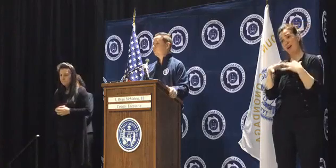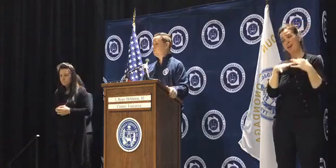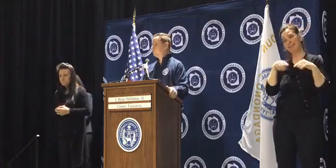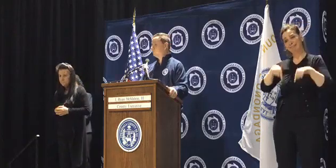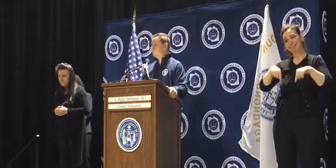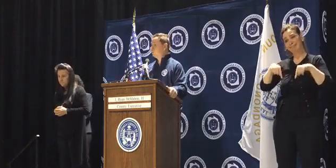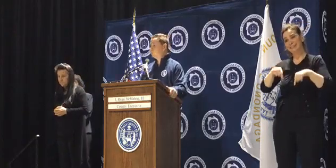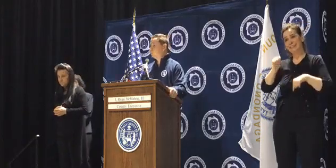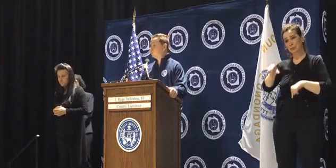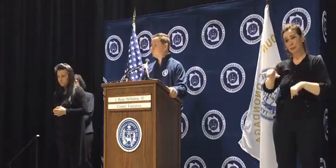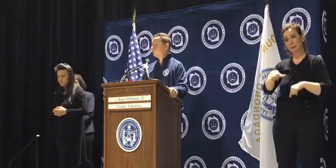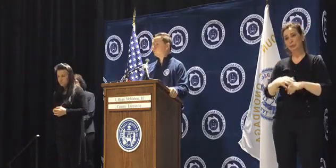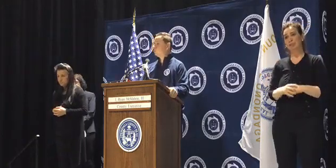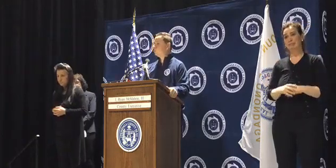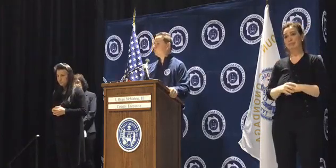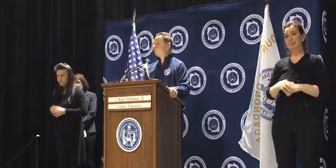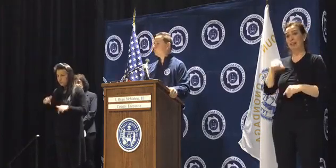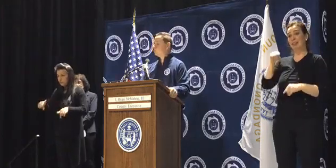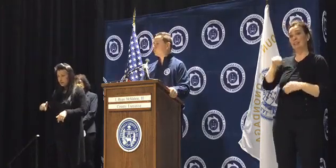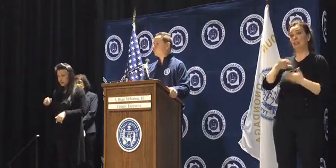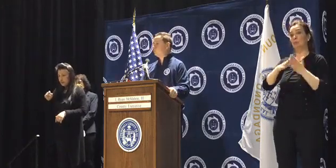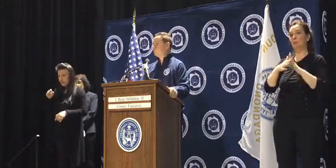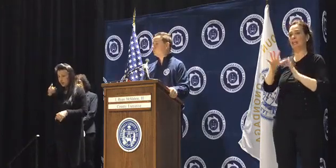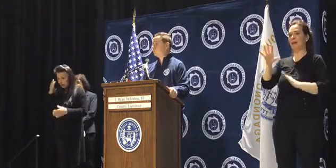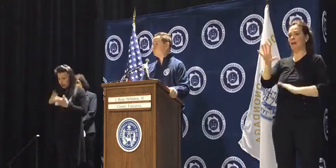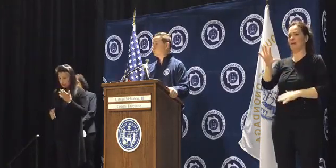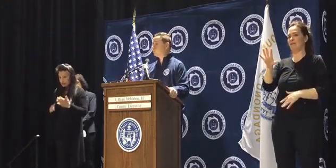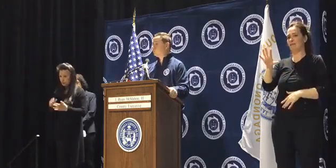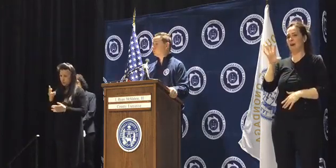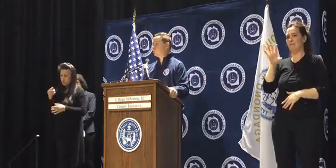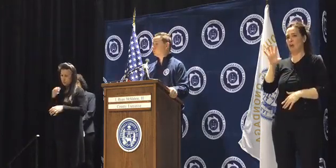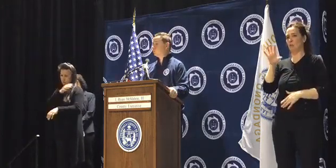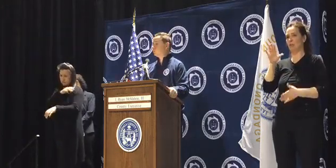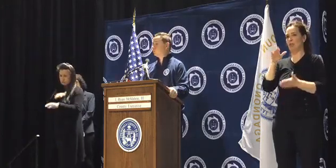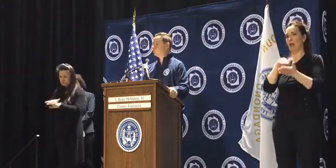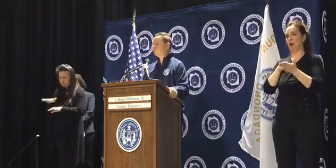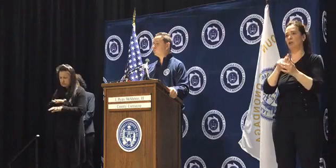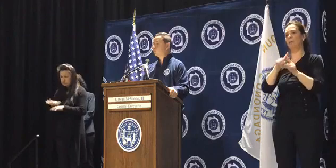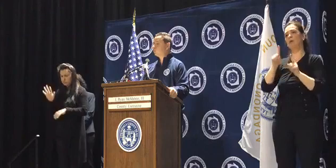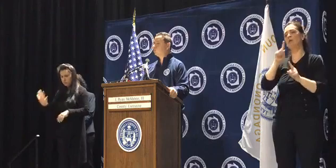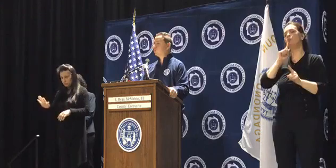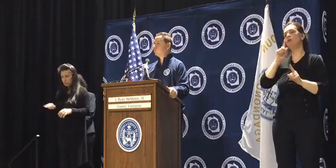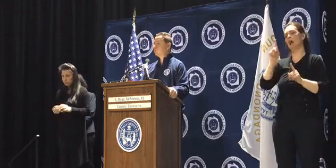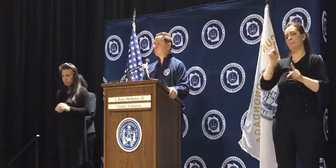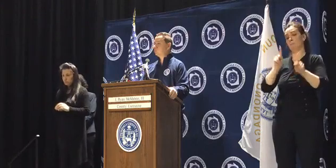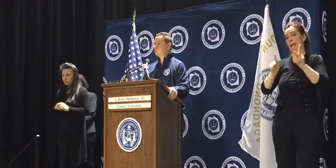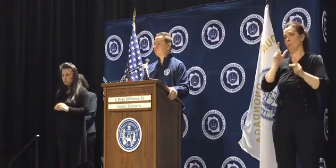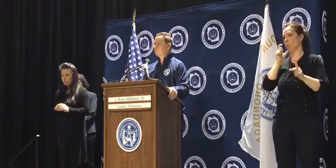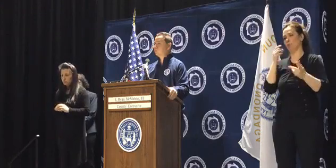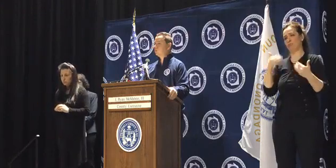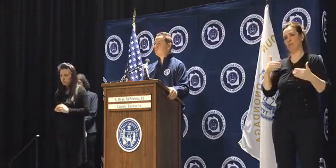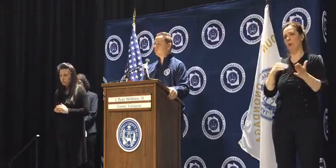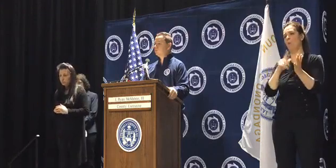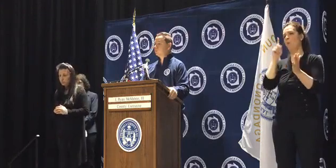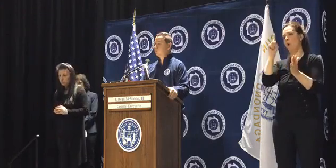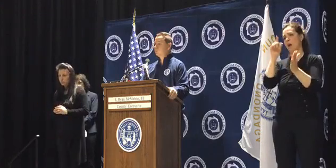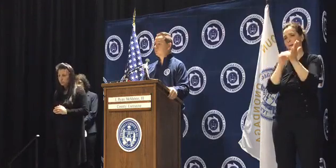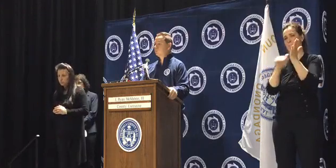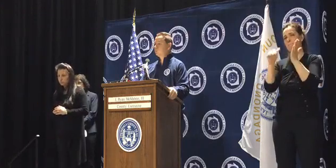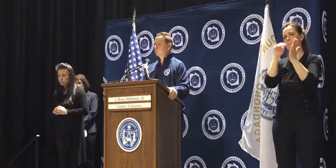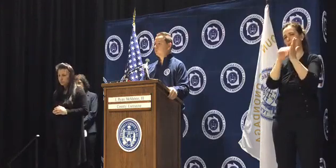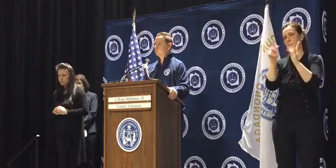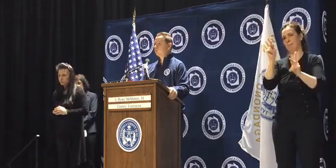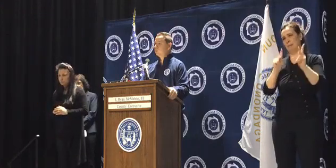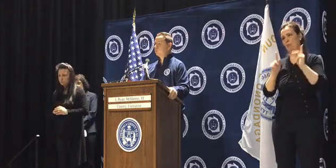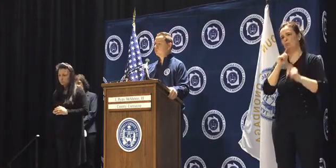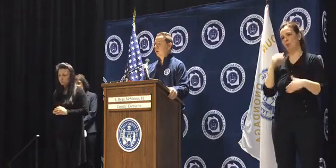people. How are supplies, how are other supplies like masks and gowns? We know the governor is sending about